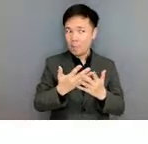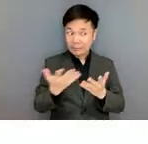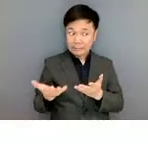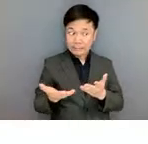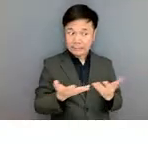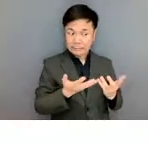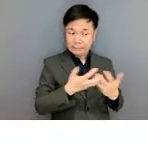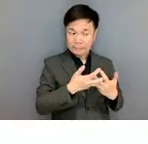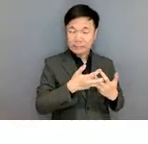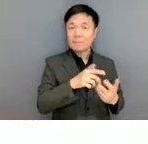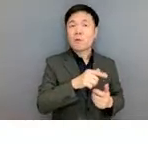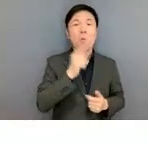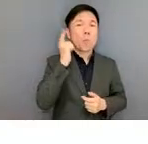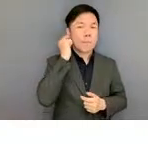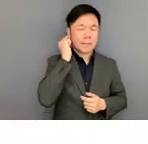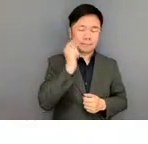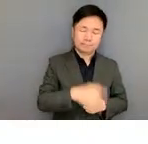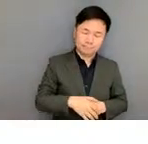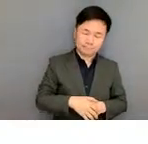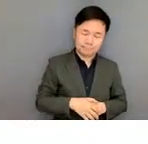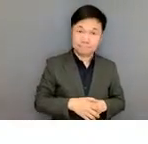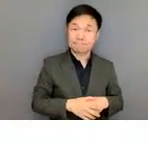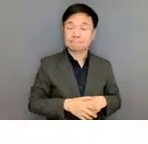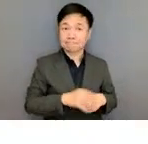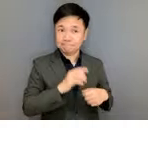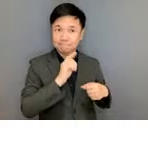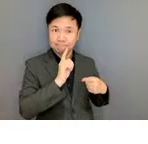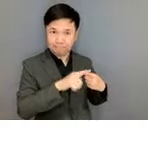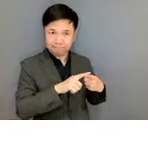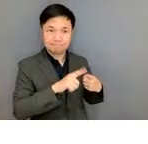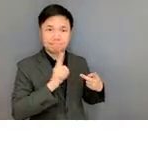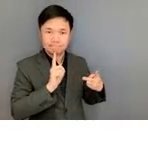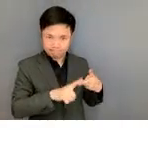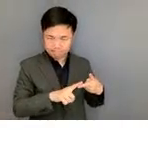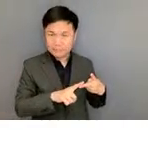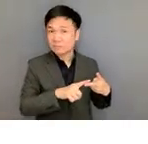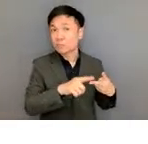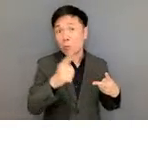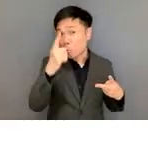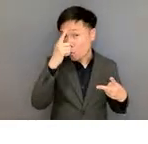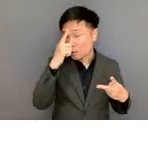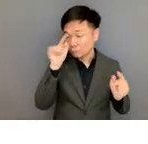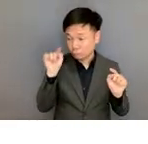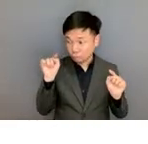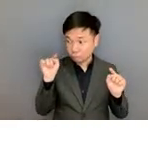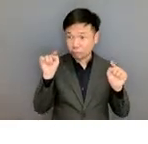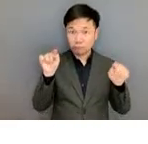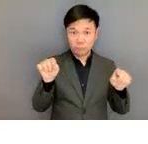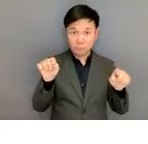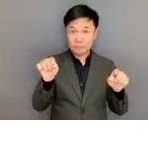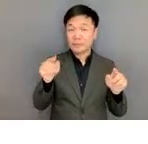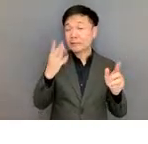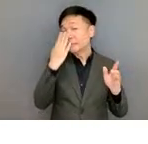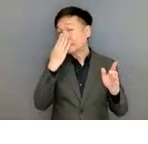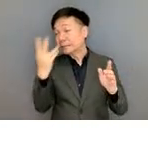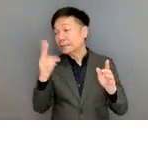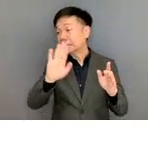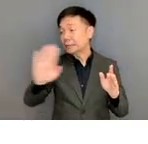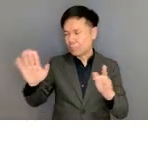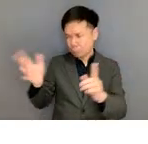go together, and they support us to reach our outcome of gender equality and women's empowerment in